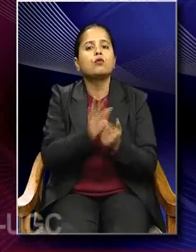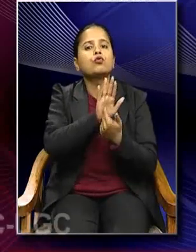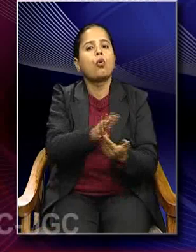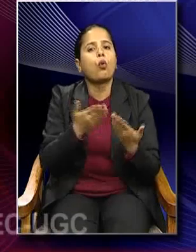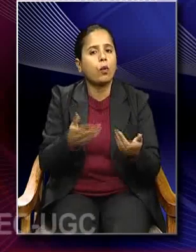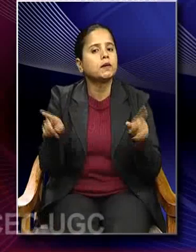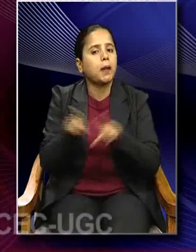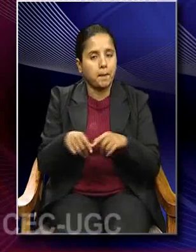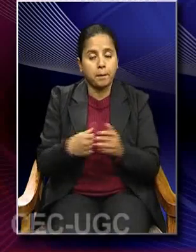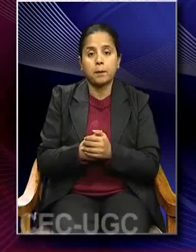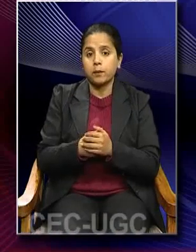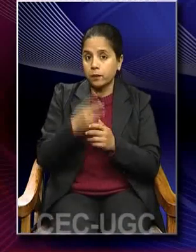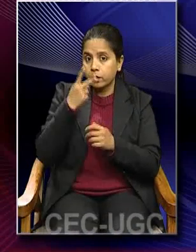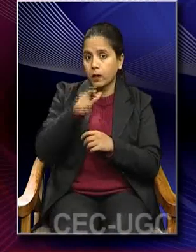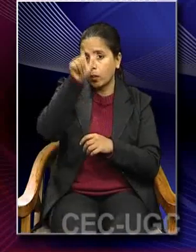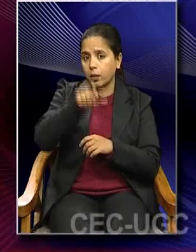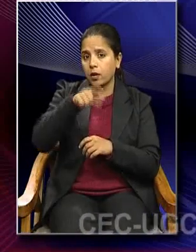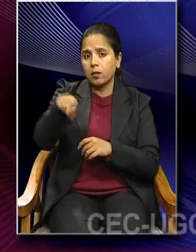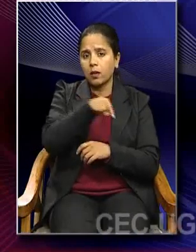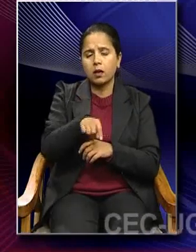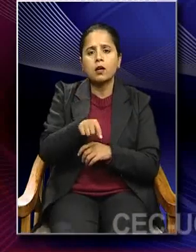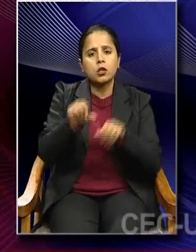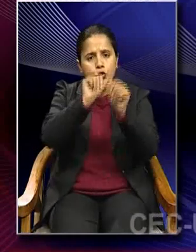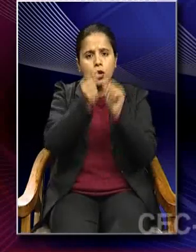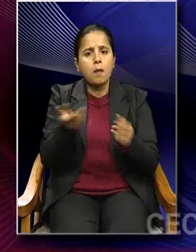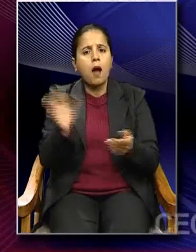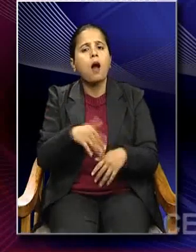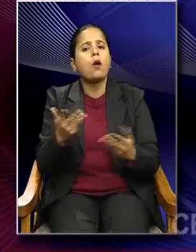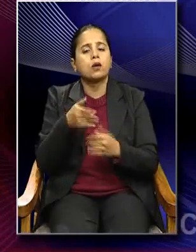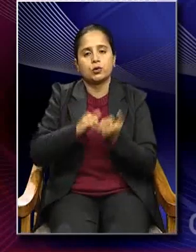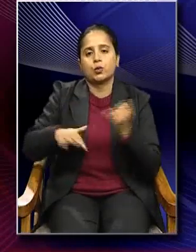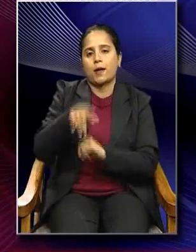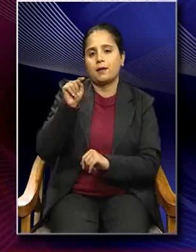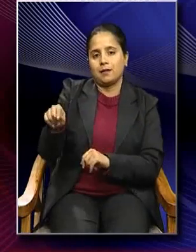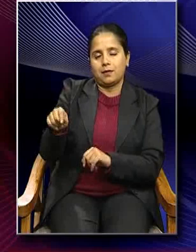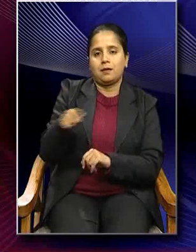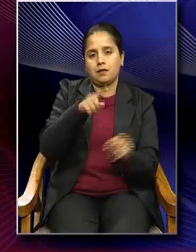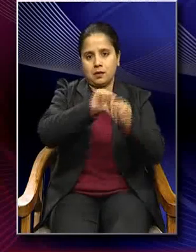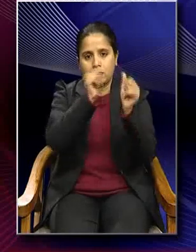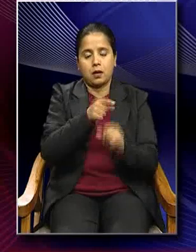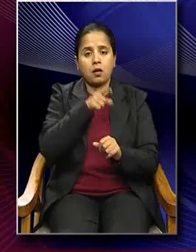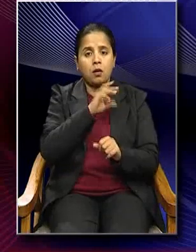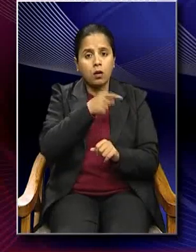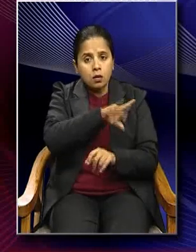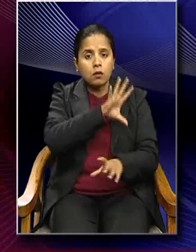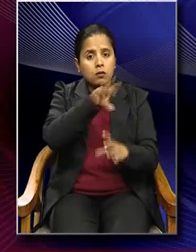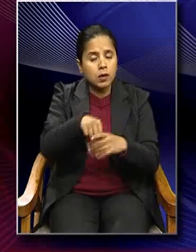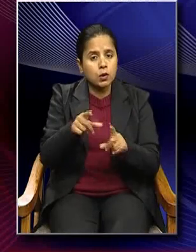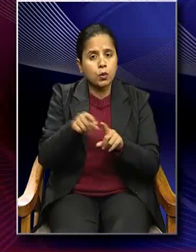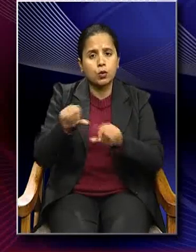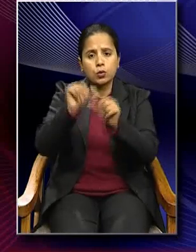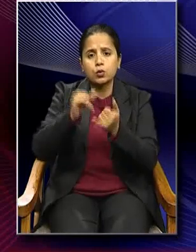say that people are shaped by the society. They contribute to the formation of